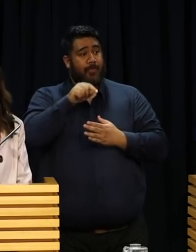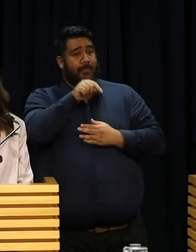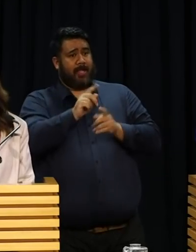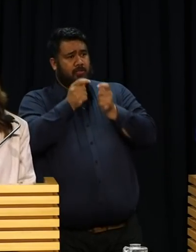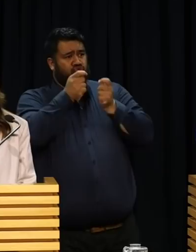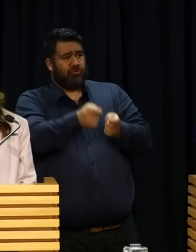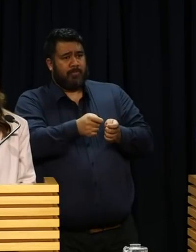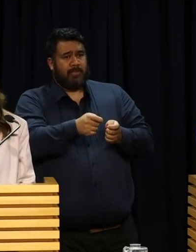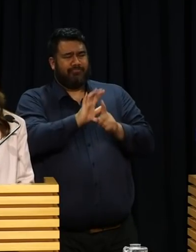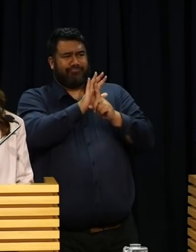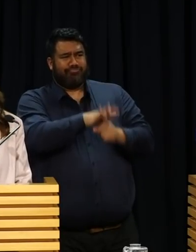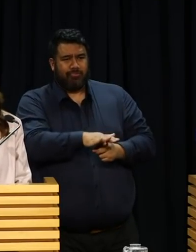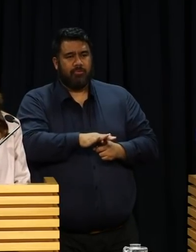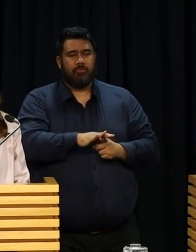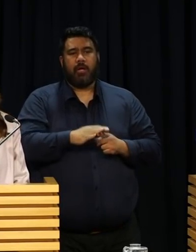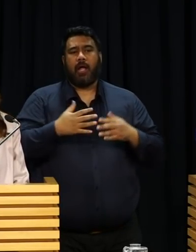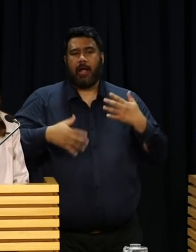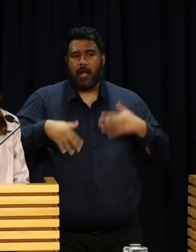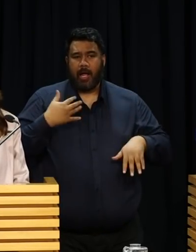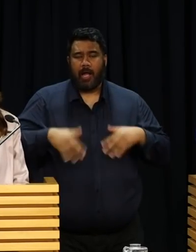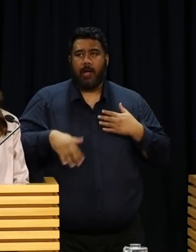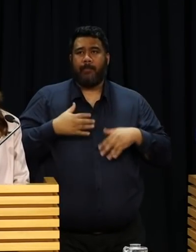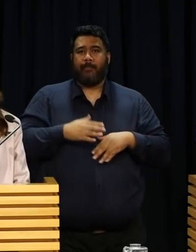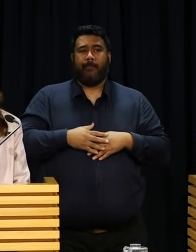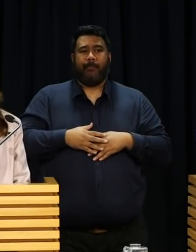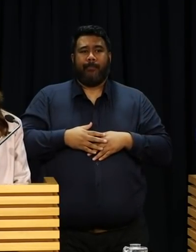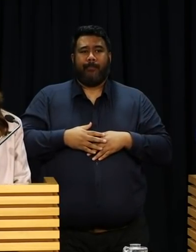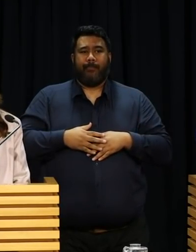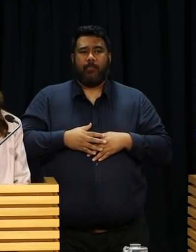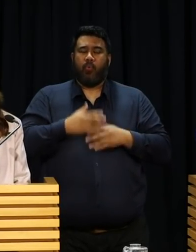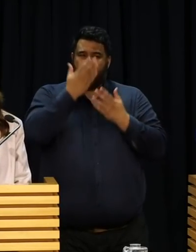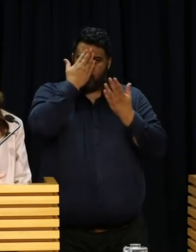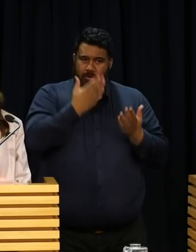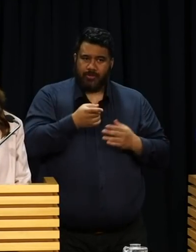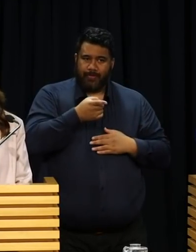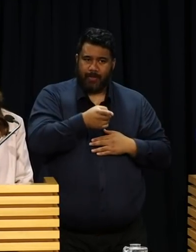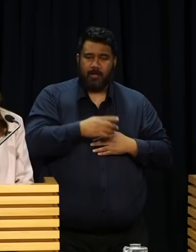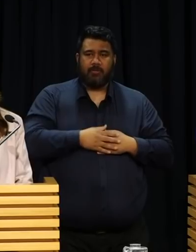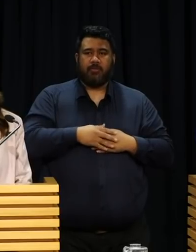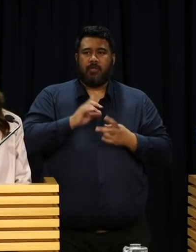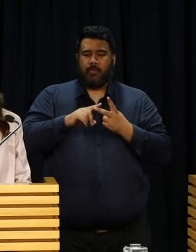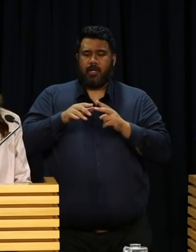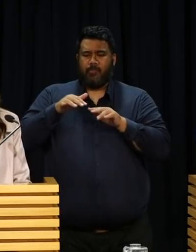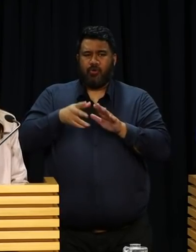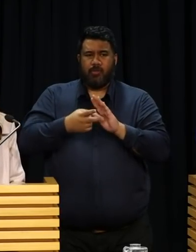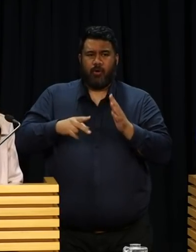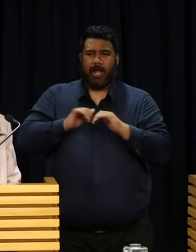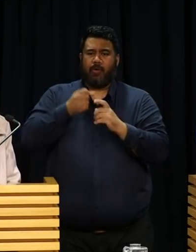the way immigration policy was deployed at that time, but also what it did to the community as a